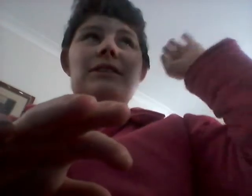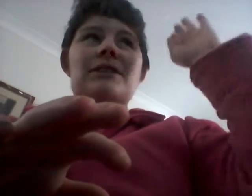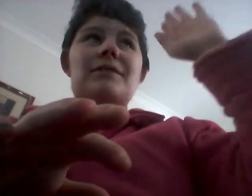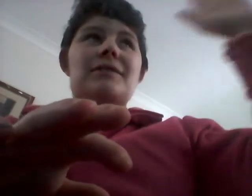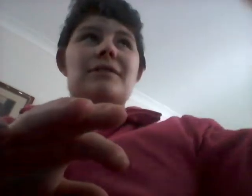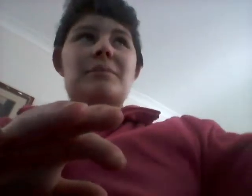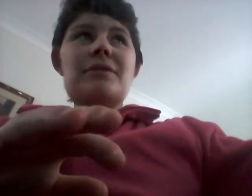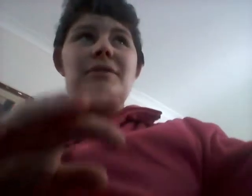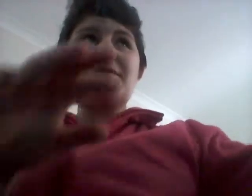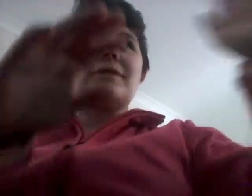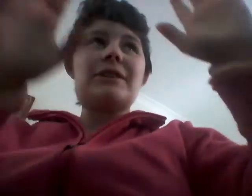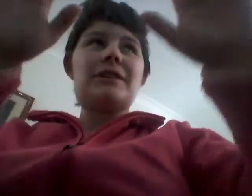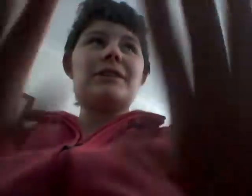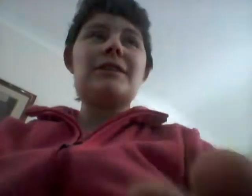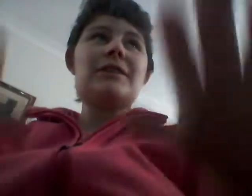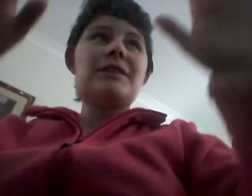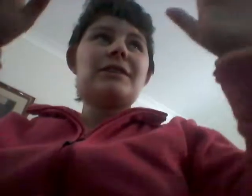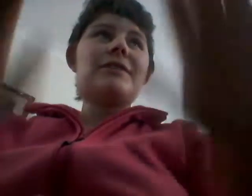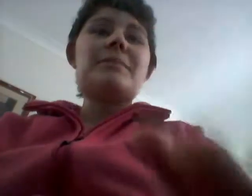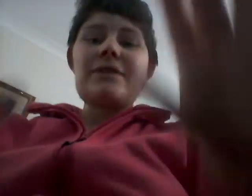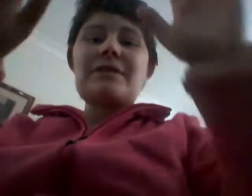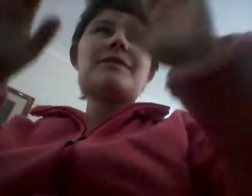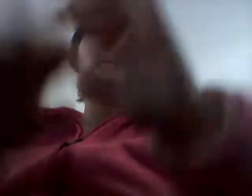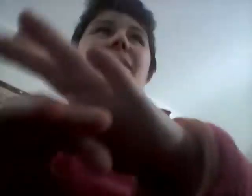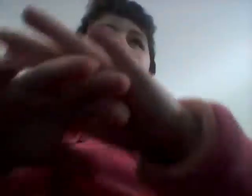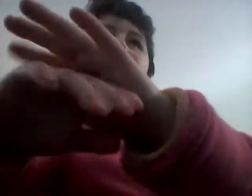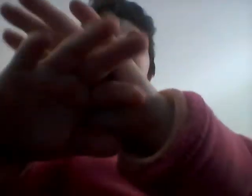and the boulder raining. Spin spider